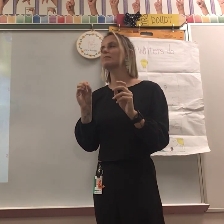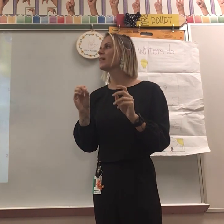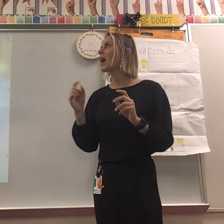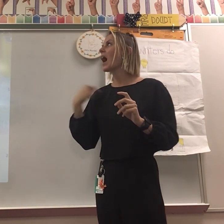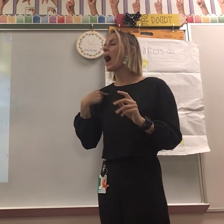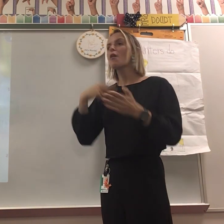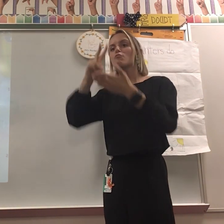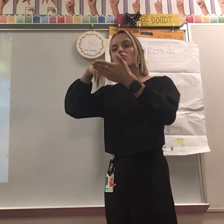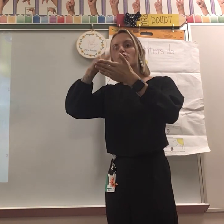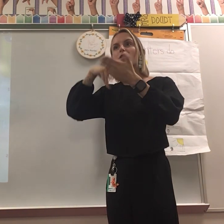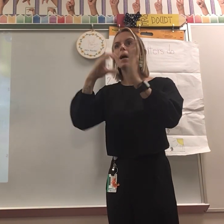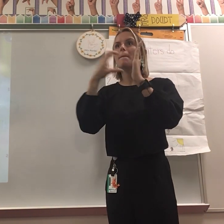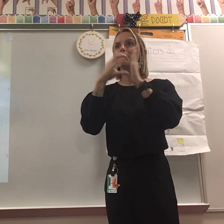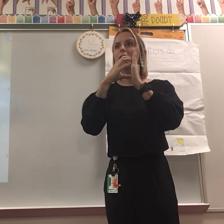this paragraph. Eyes on Miss Golden.